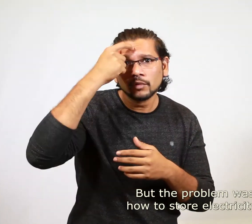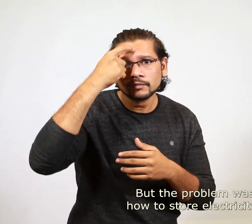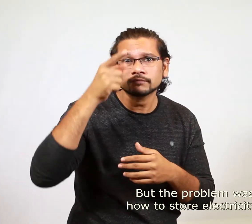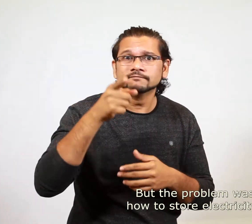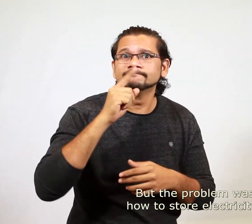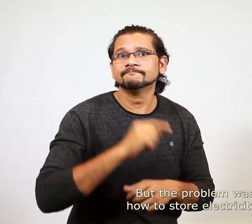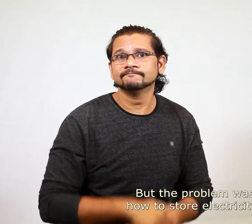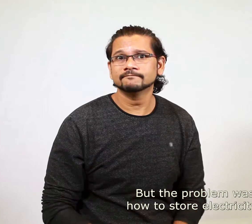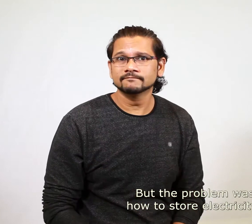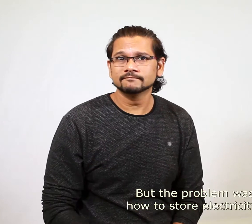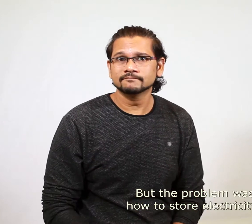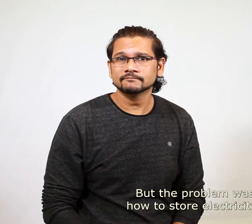electricity.